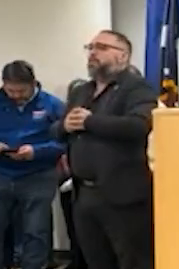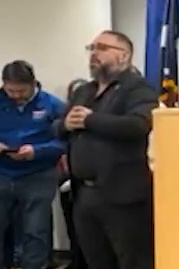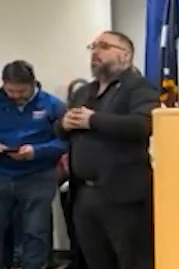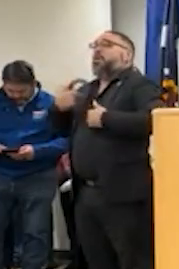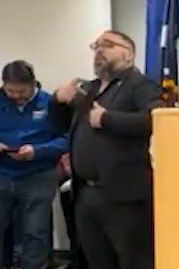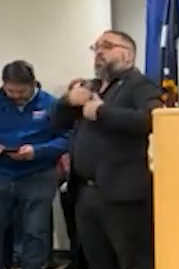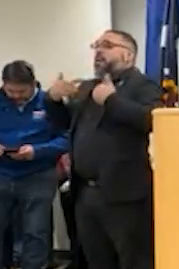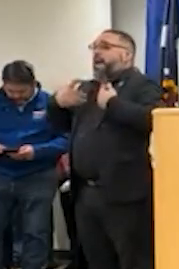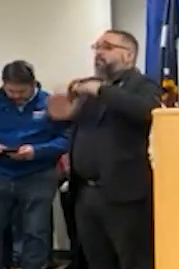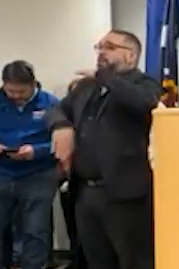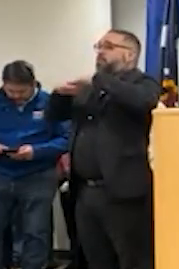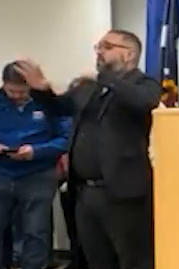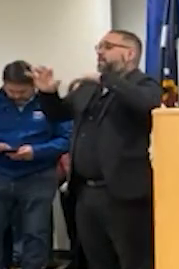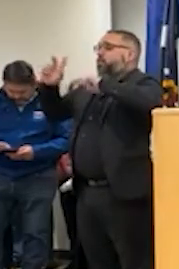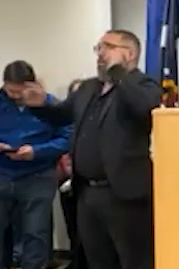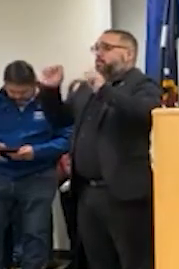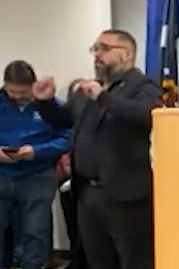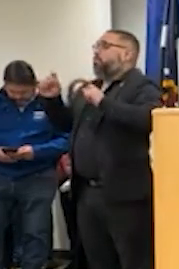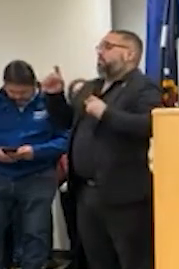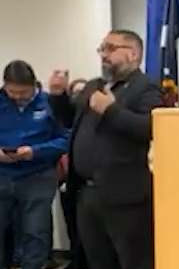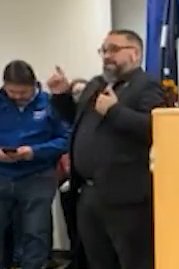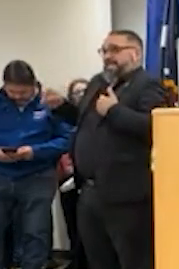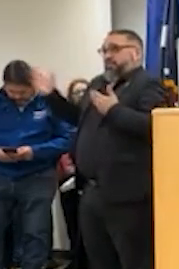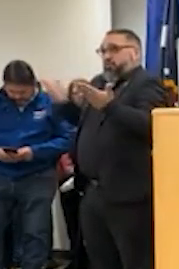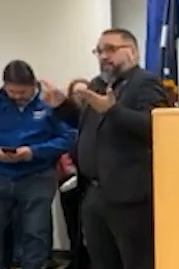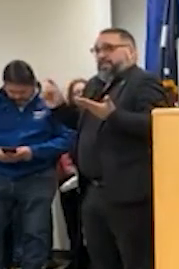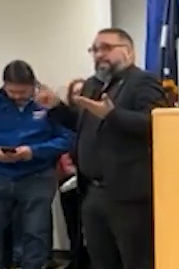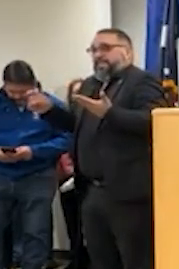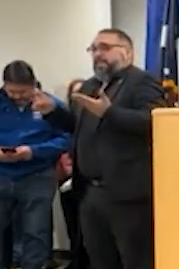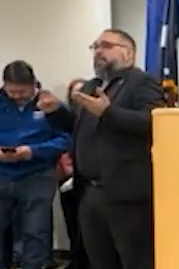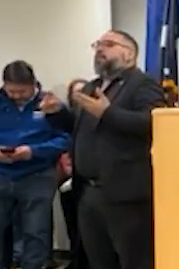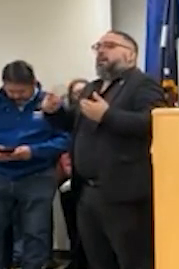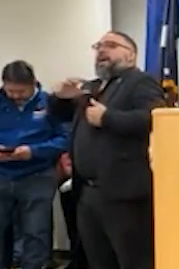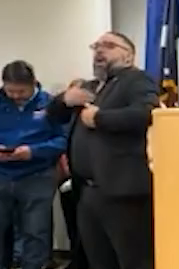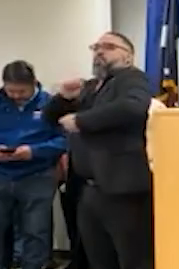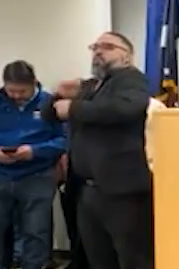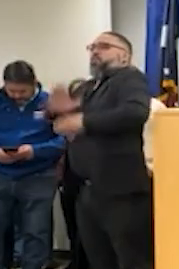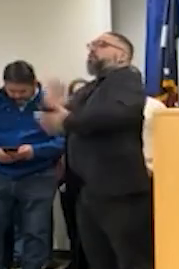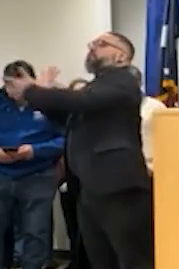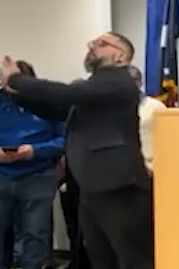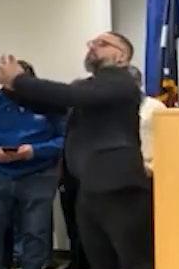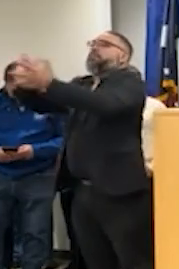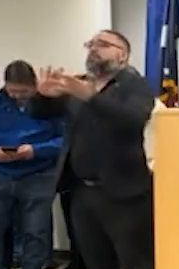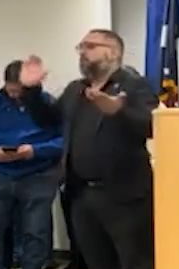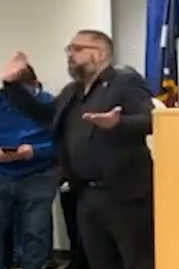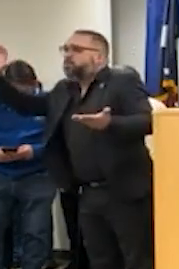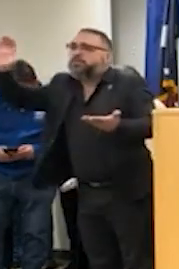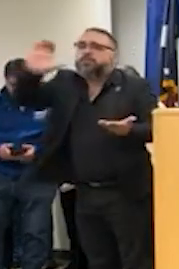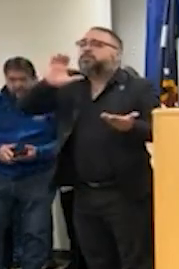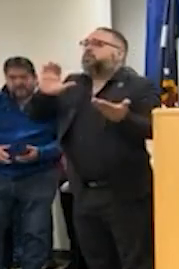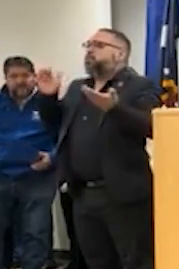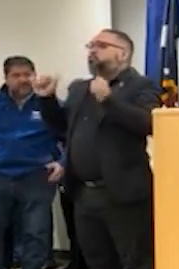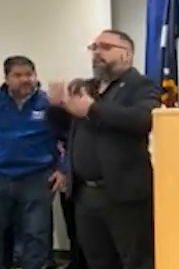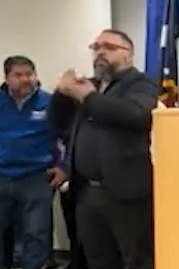under 500 individuals that are in need of those services. Our outreach workers have began several days ago, the